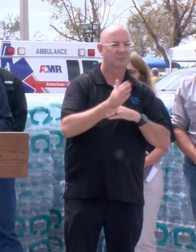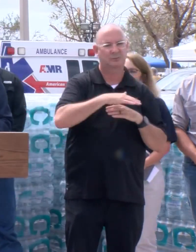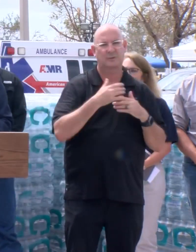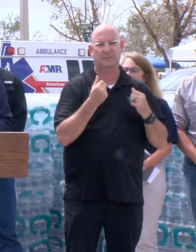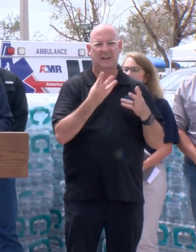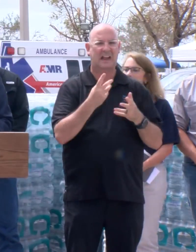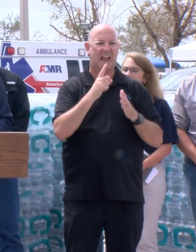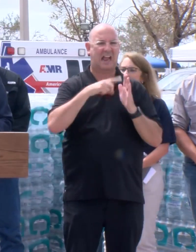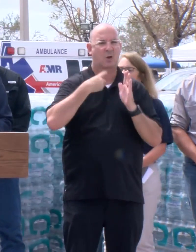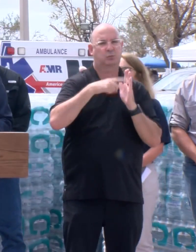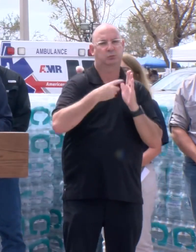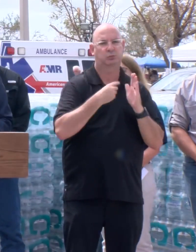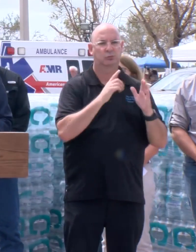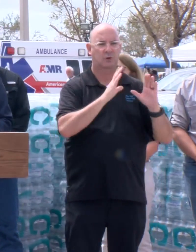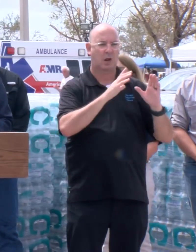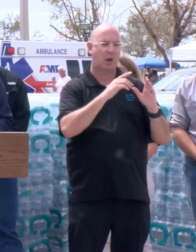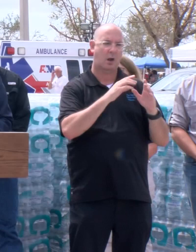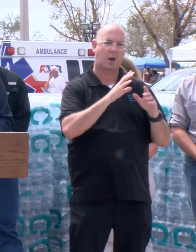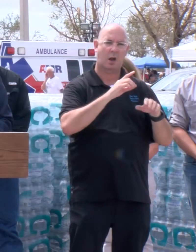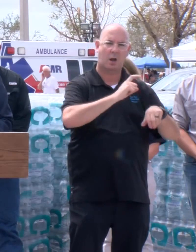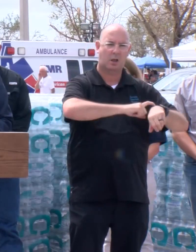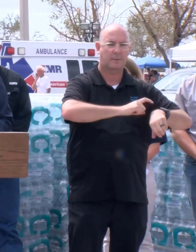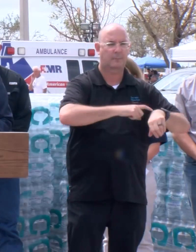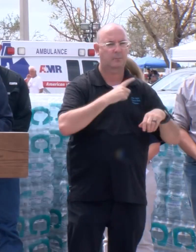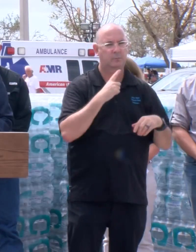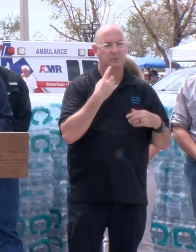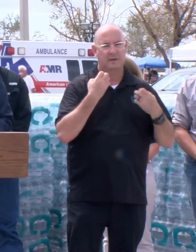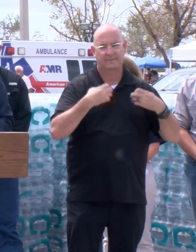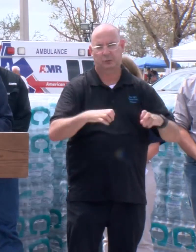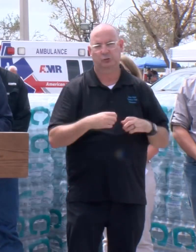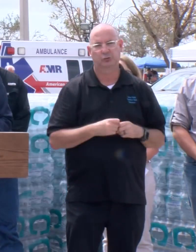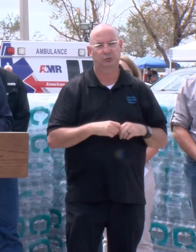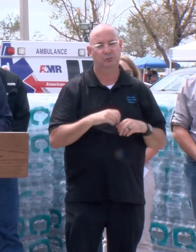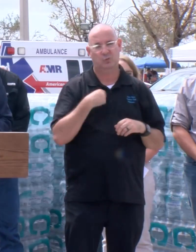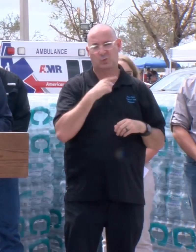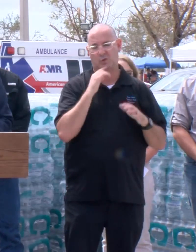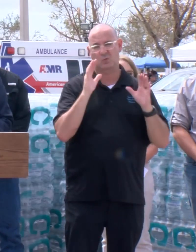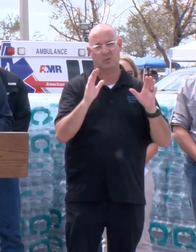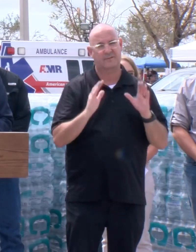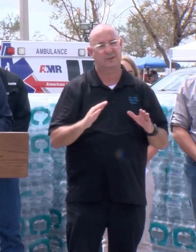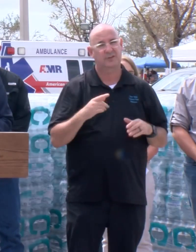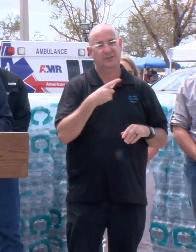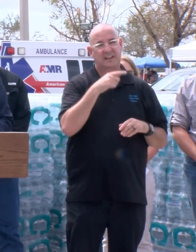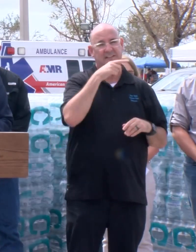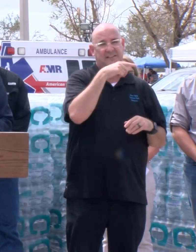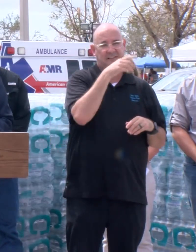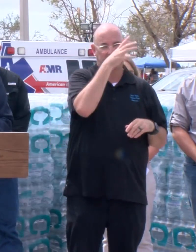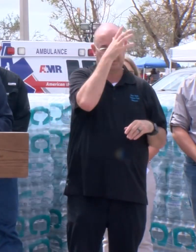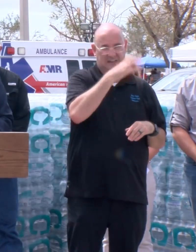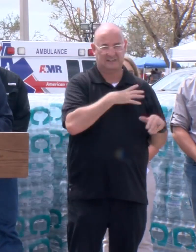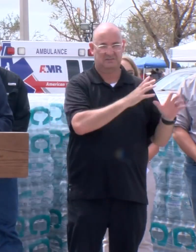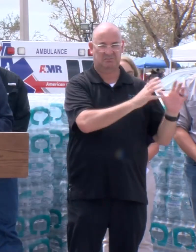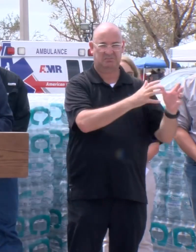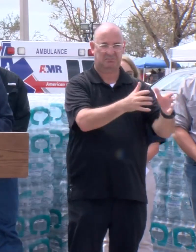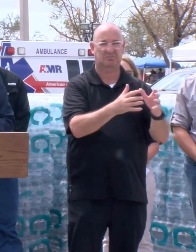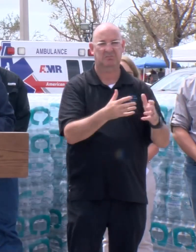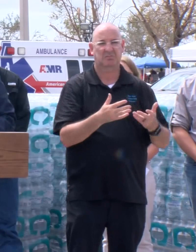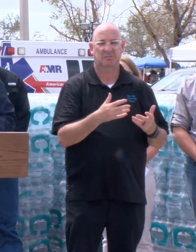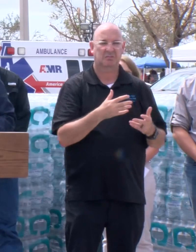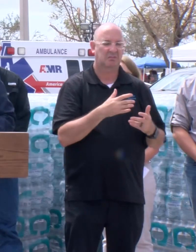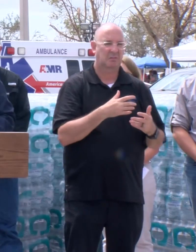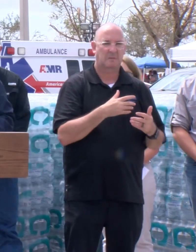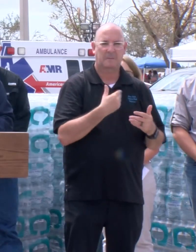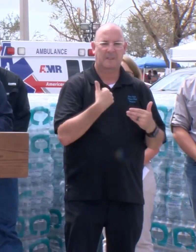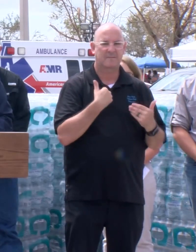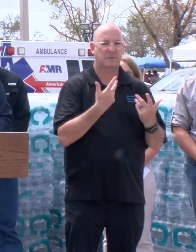is helping some really good groups. And these guys are battle hardened. They've been to Hurricane Ida in Louisiana. They've been to these Kentucky